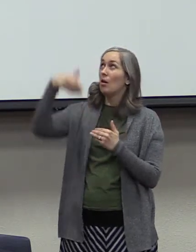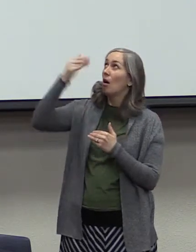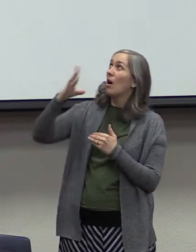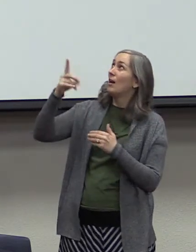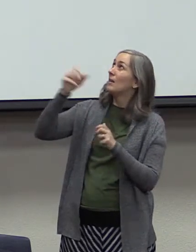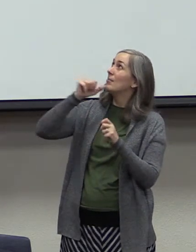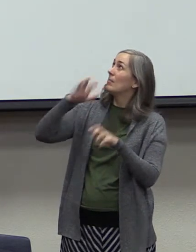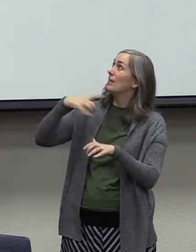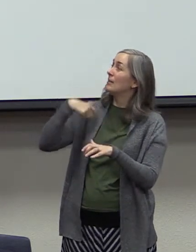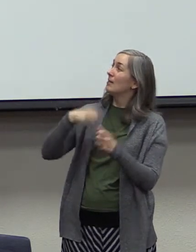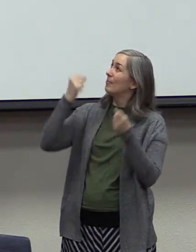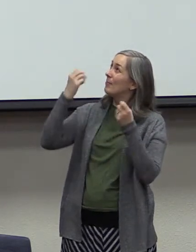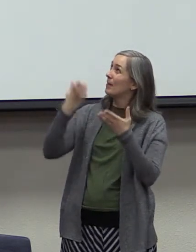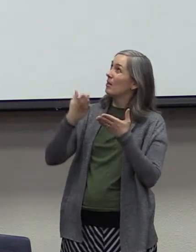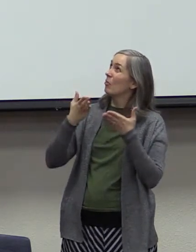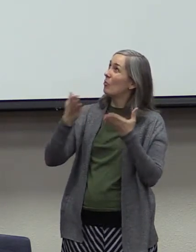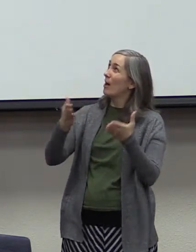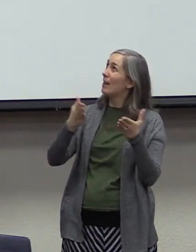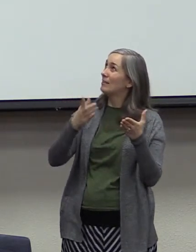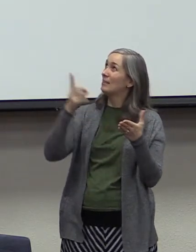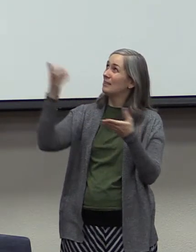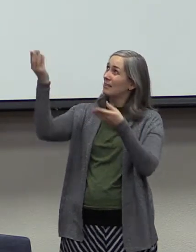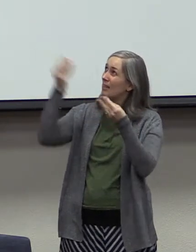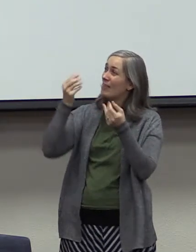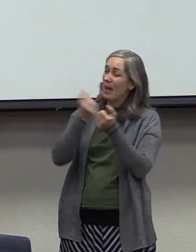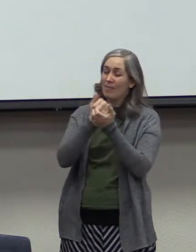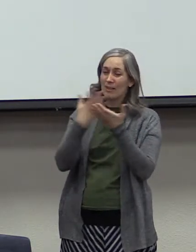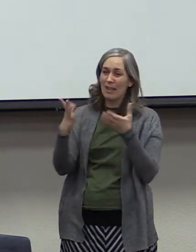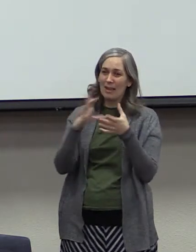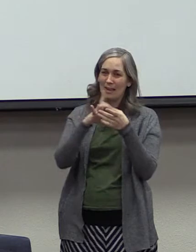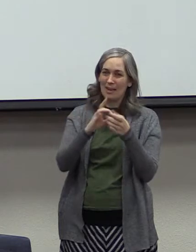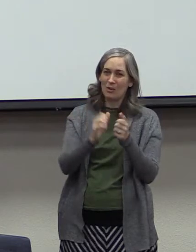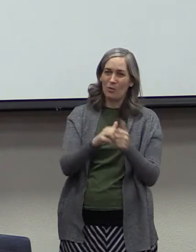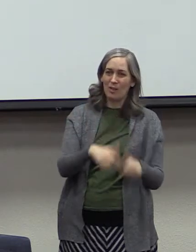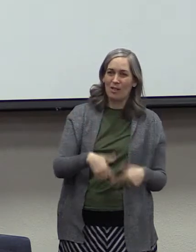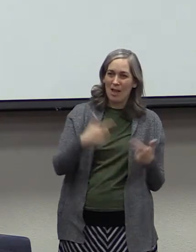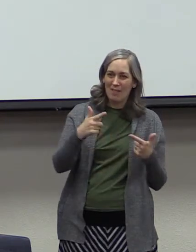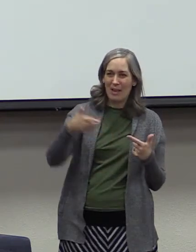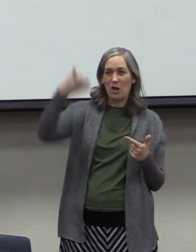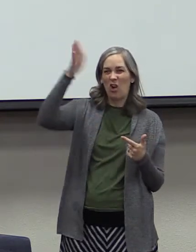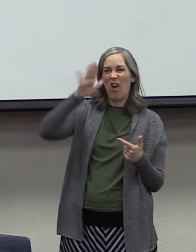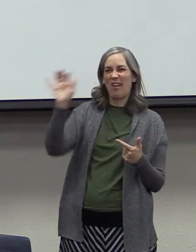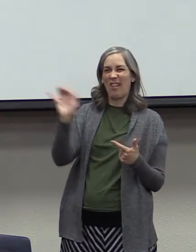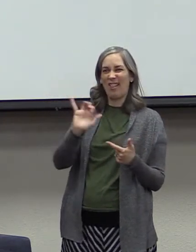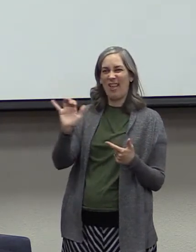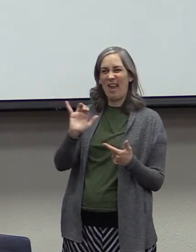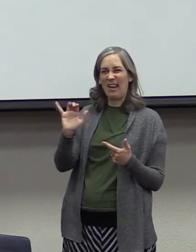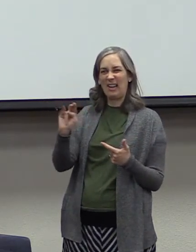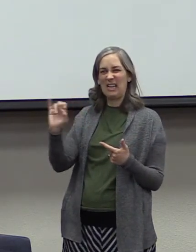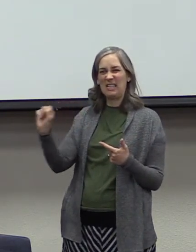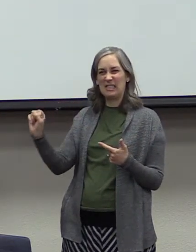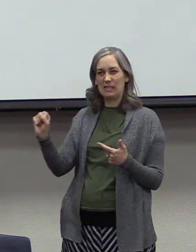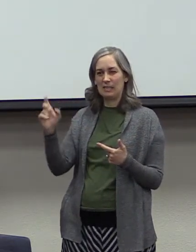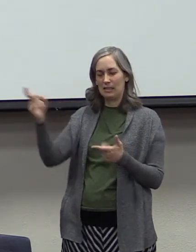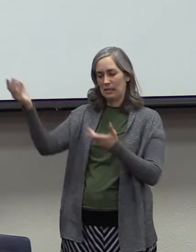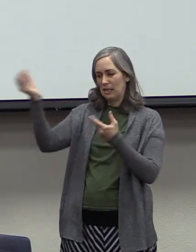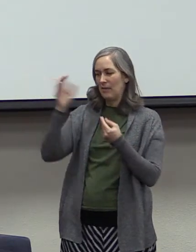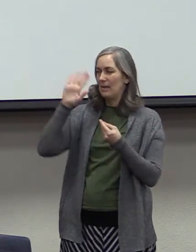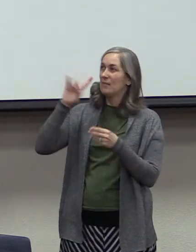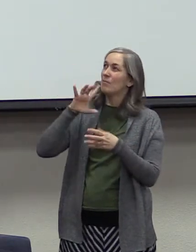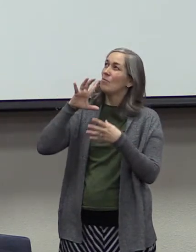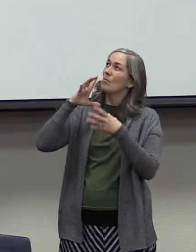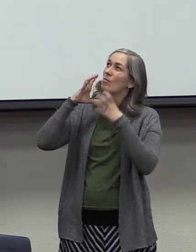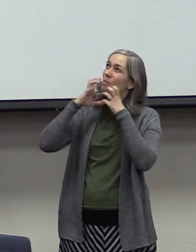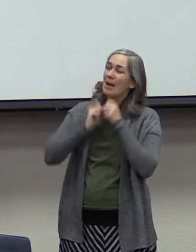ways, having given us everything that pertains to life and godliness, and He's also given us His precious and magnificent